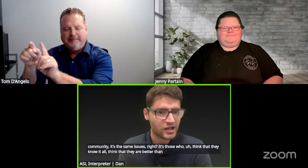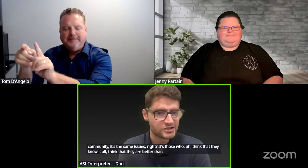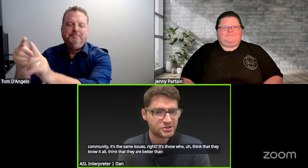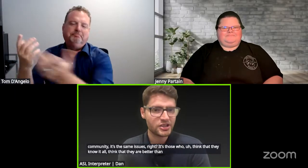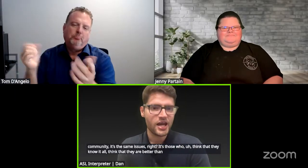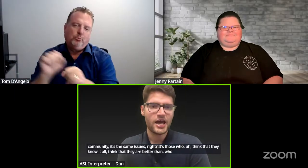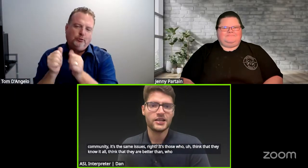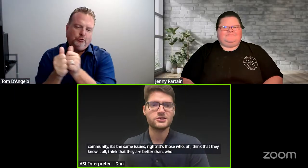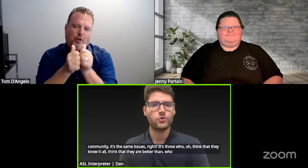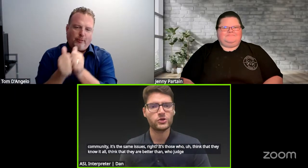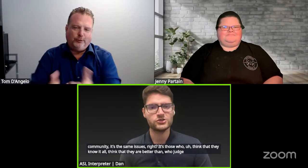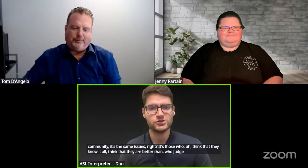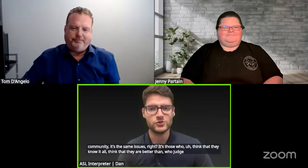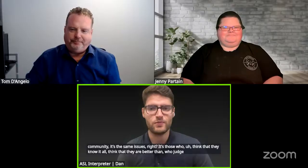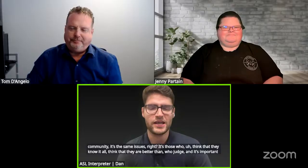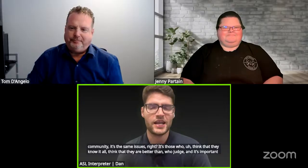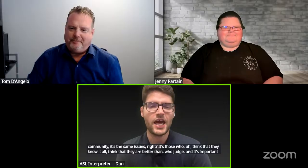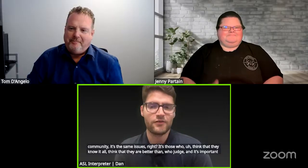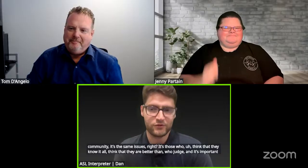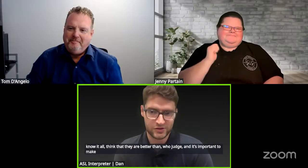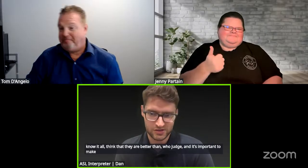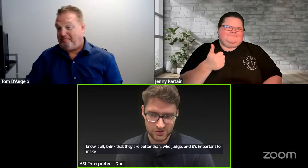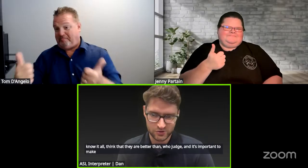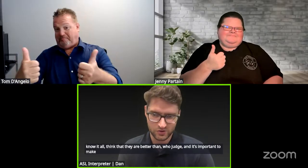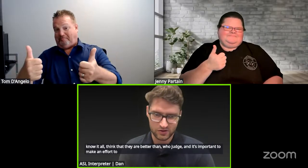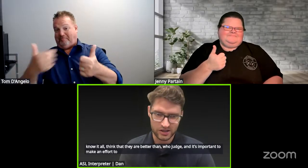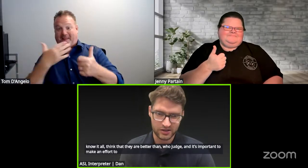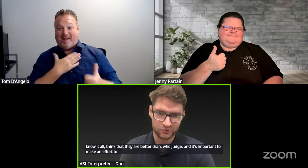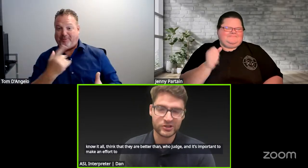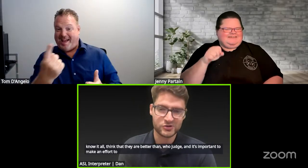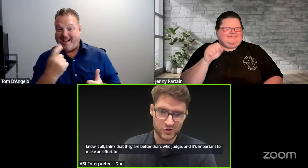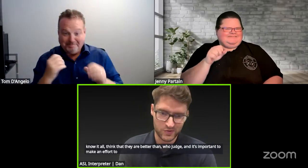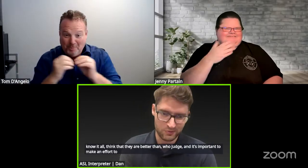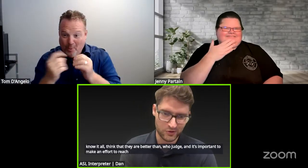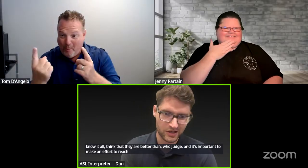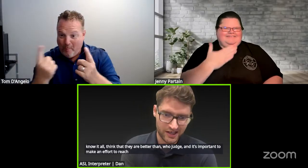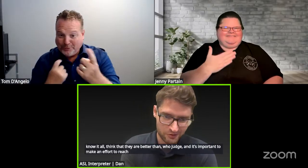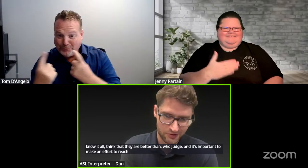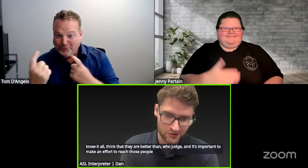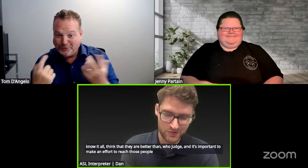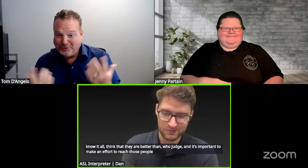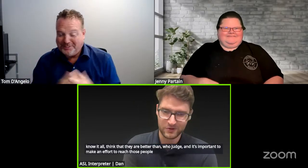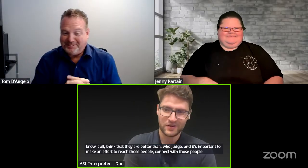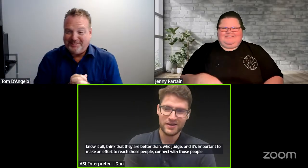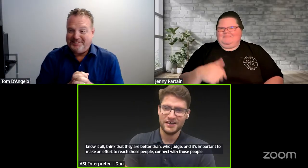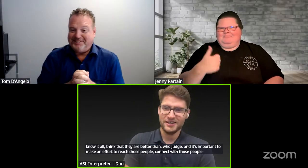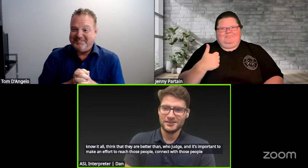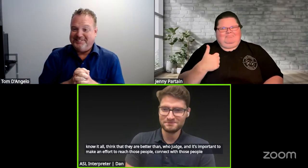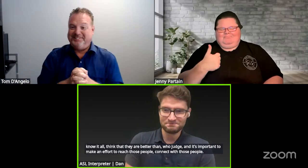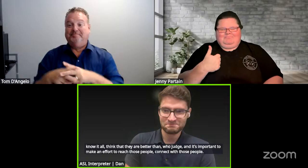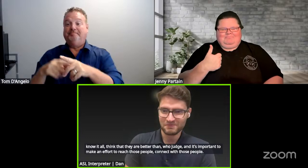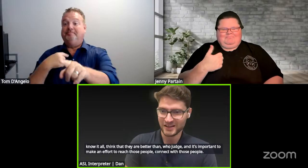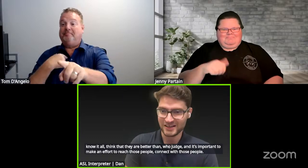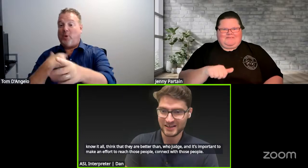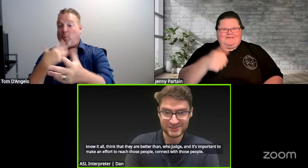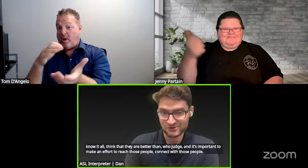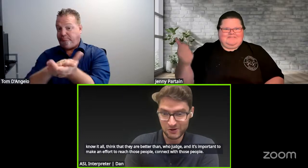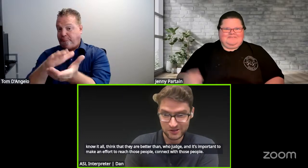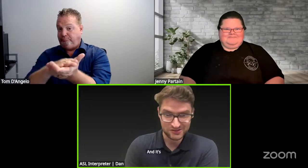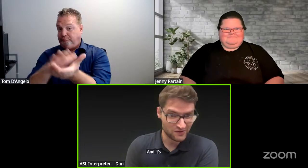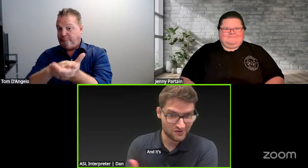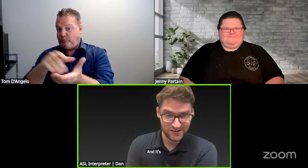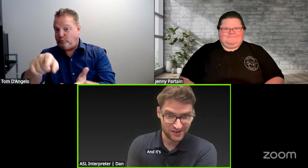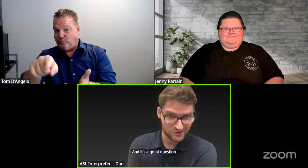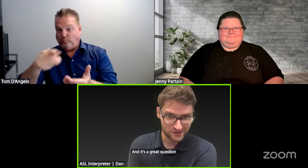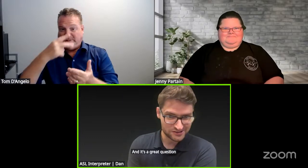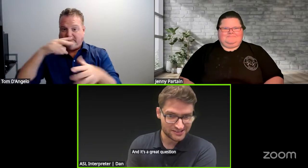who judge, and it's important to make an effort to reach those people, connect with those people. And it's a great